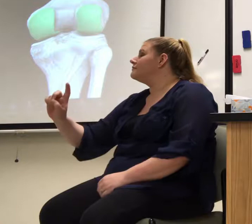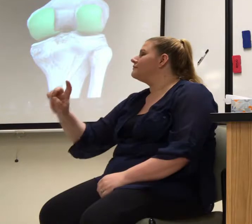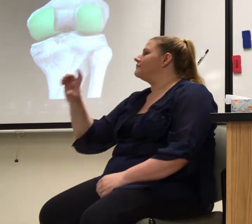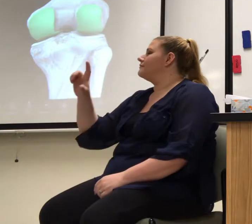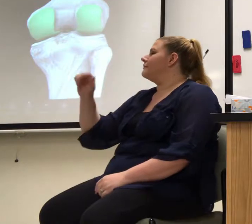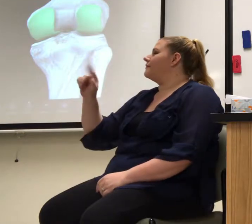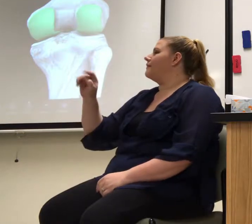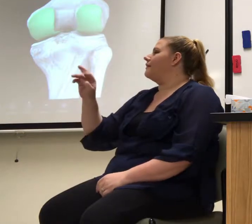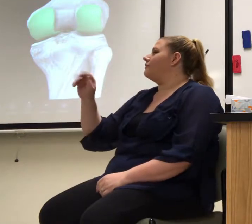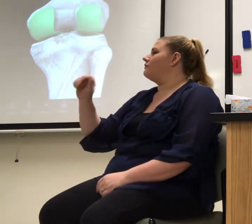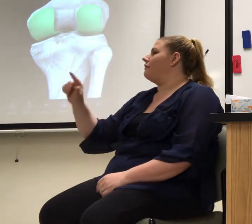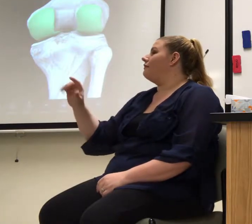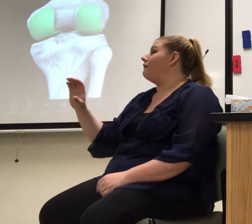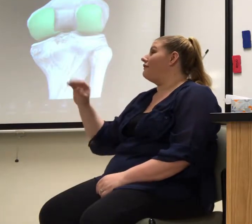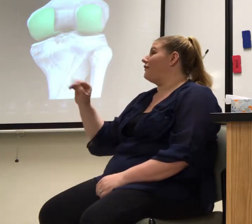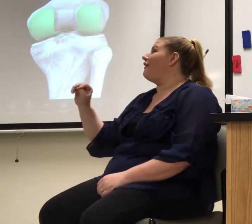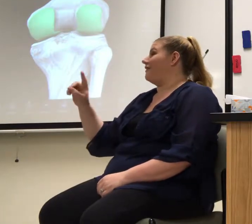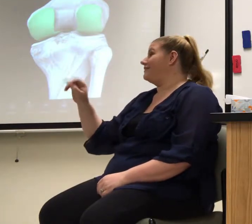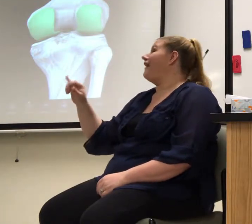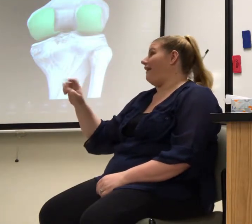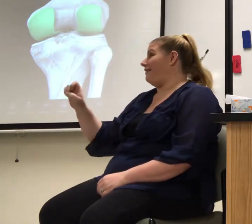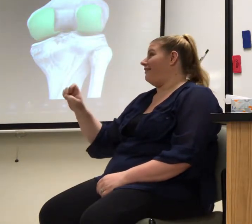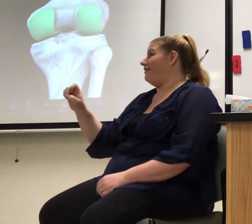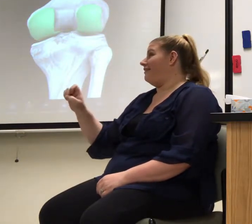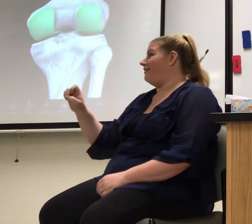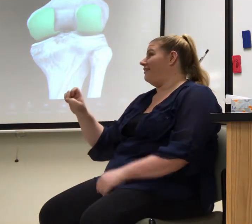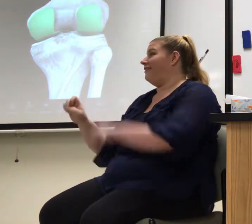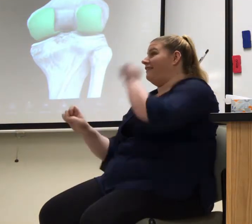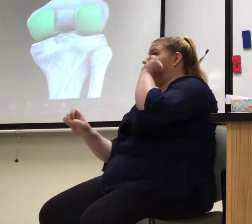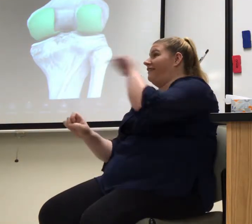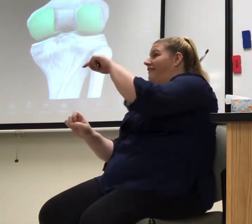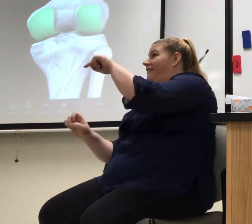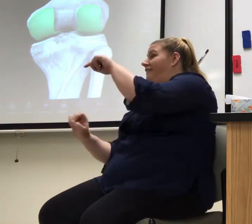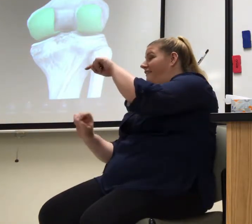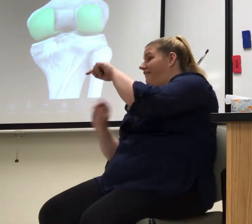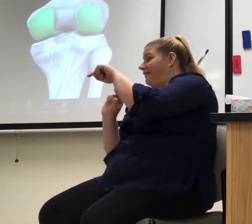lateral condyle. One of tibia